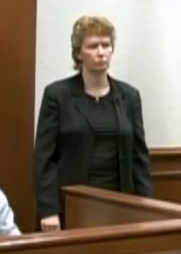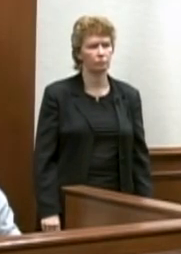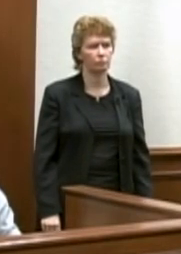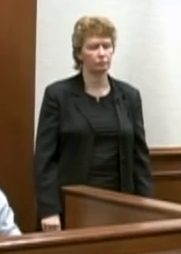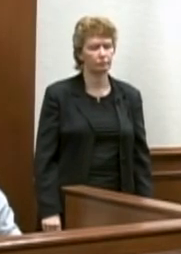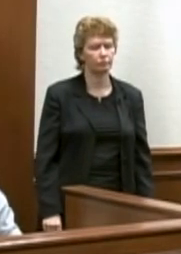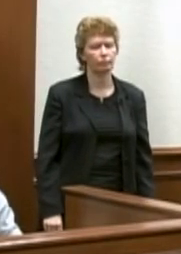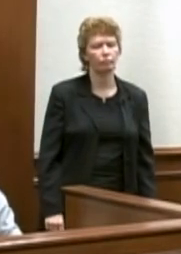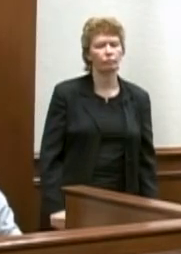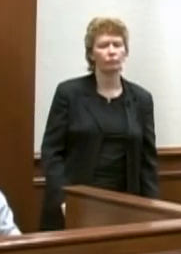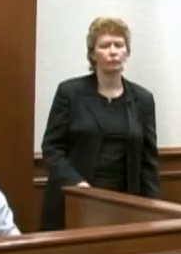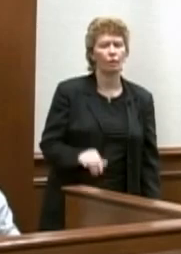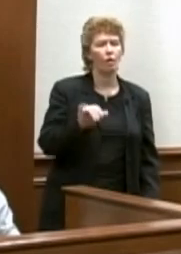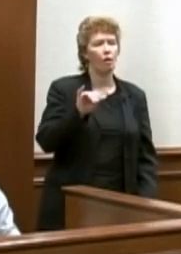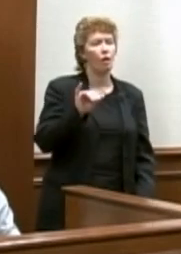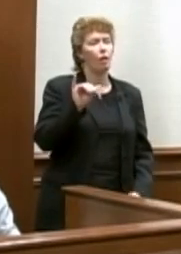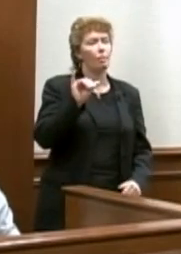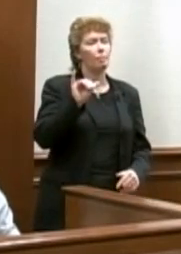event?